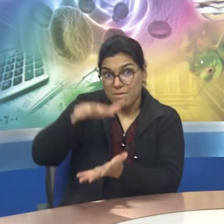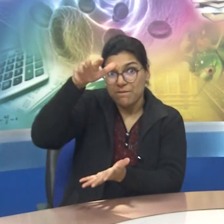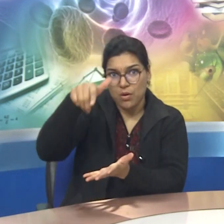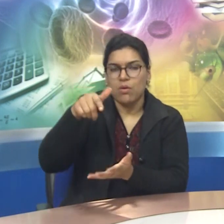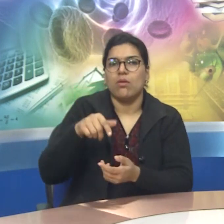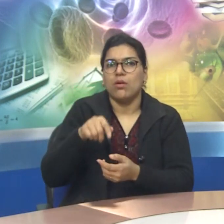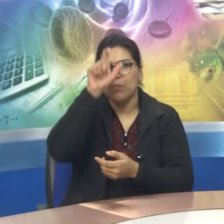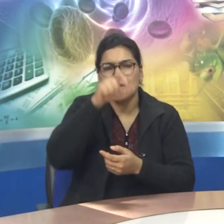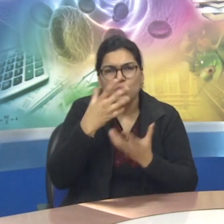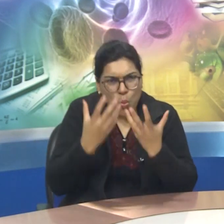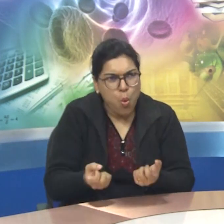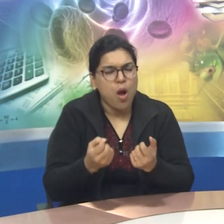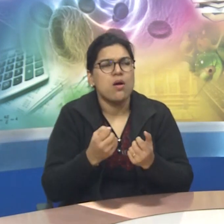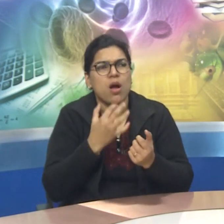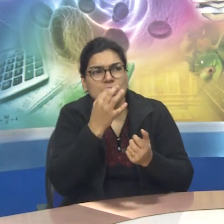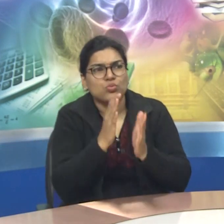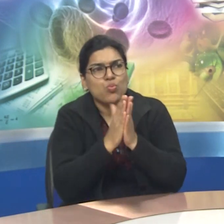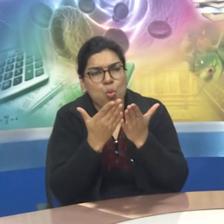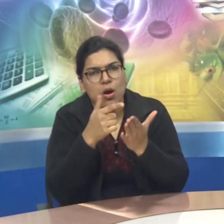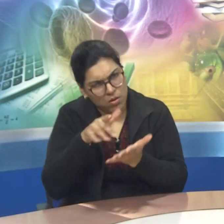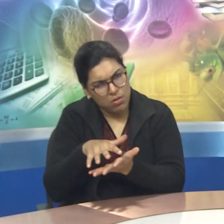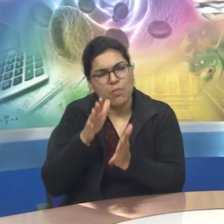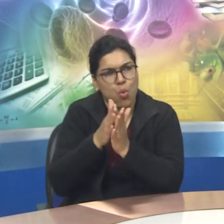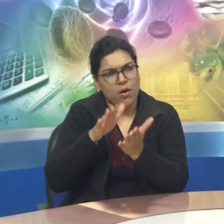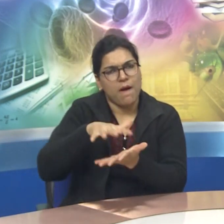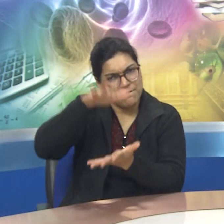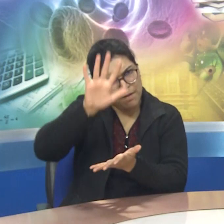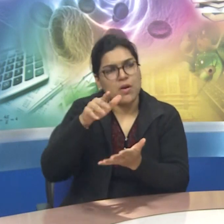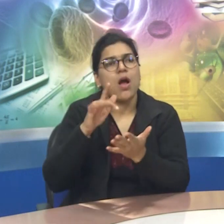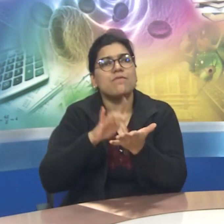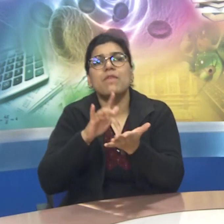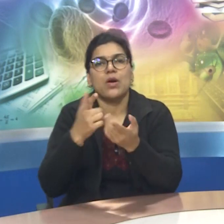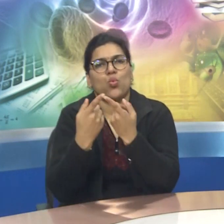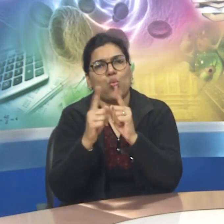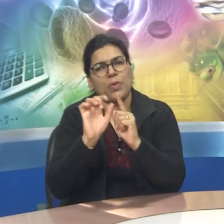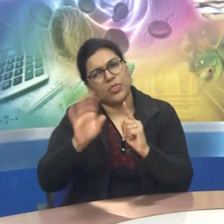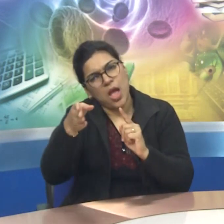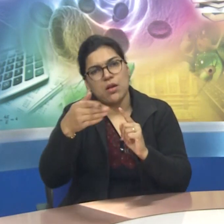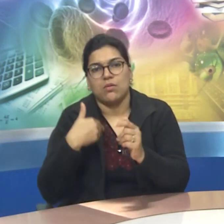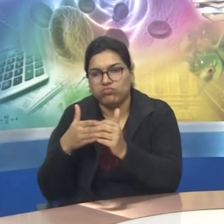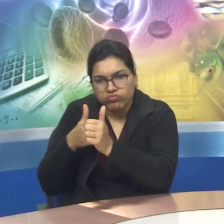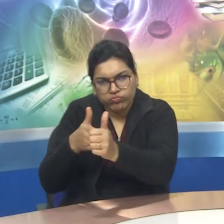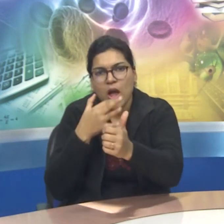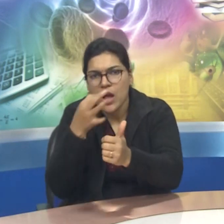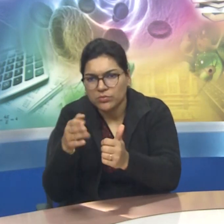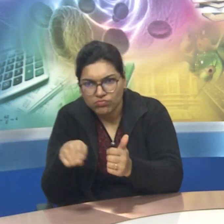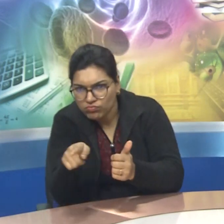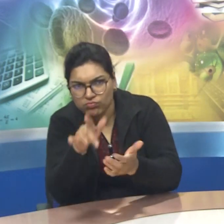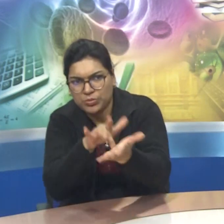To save the time of the reader, the library should provide an efficient system of guides in the stack